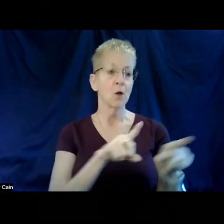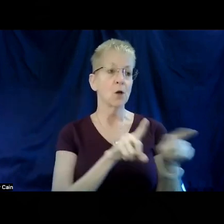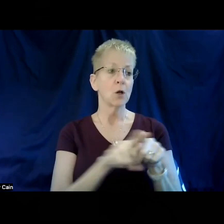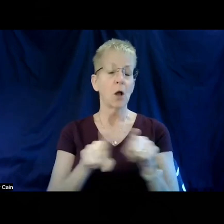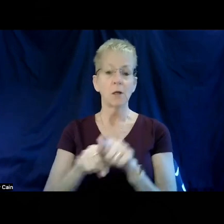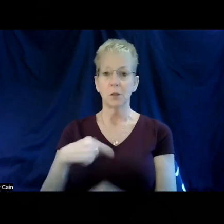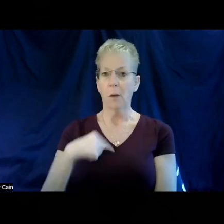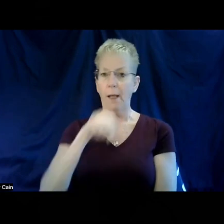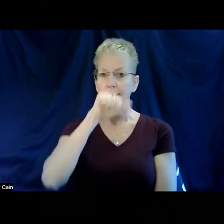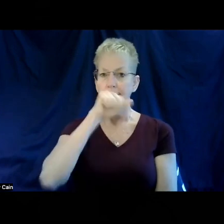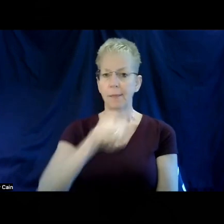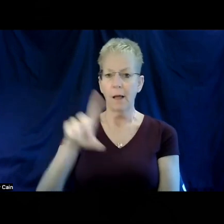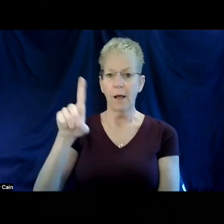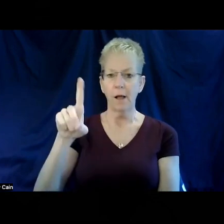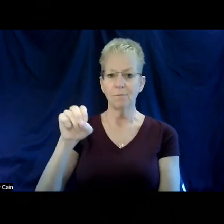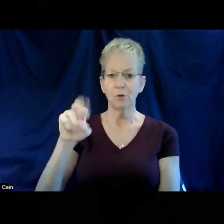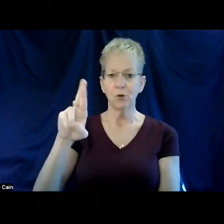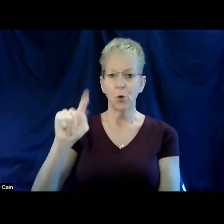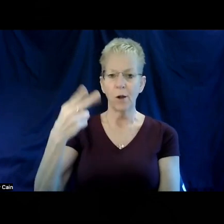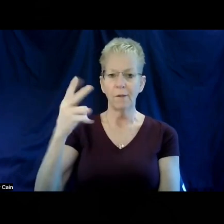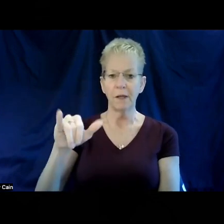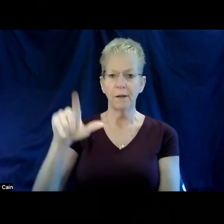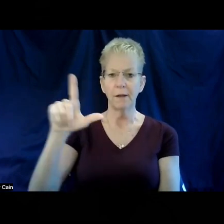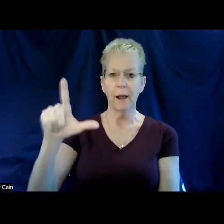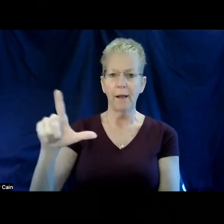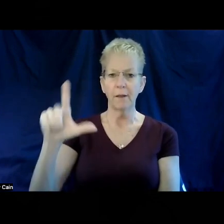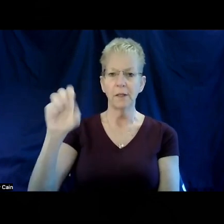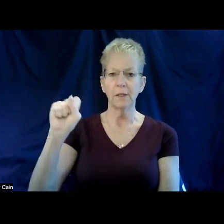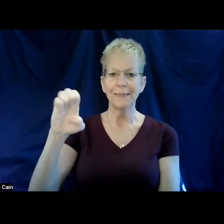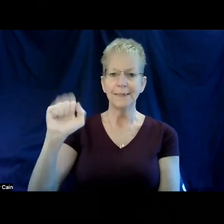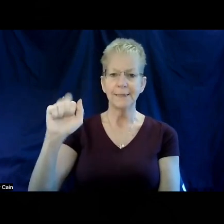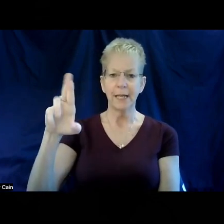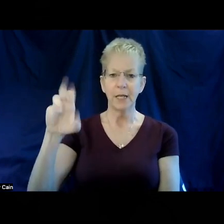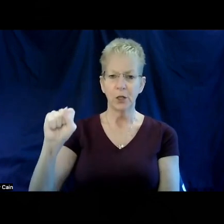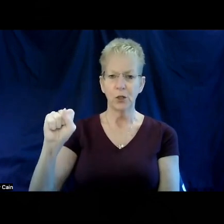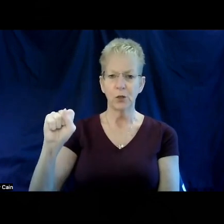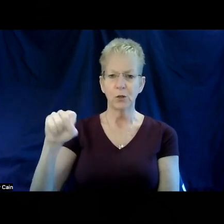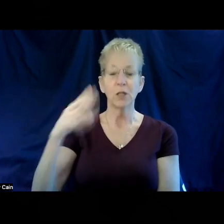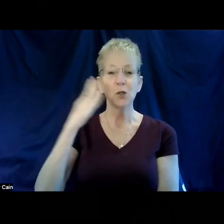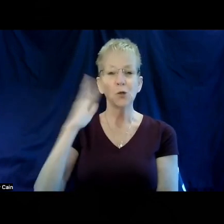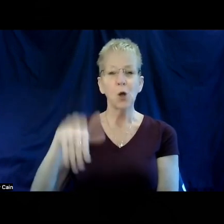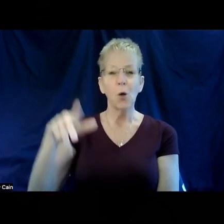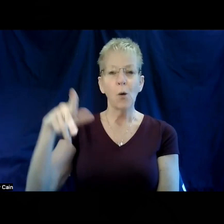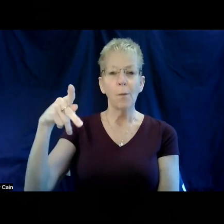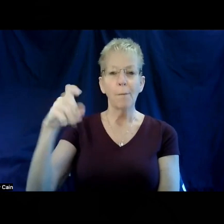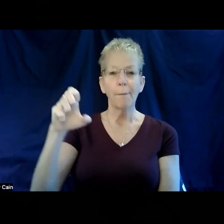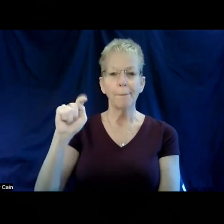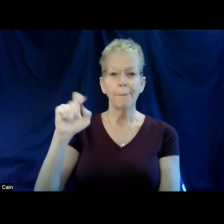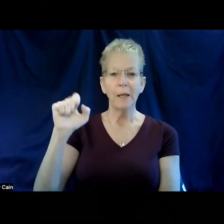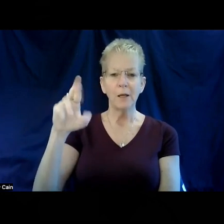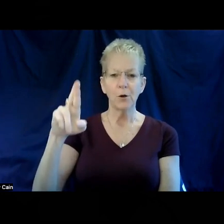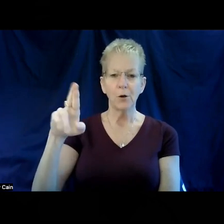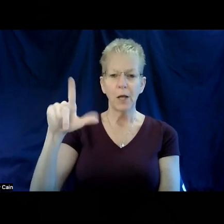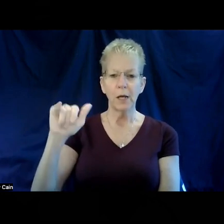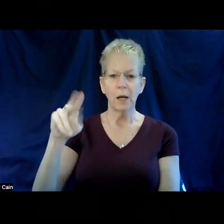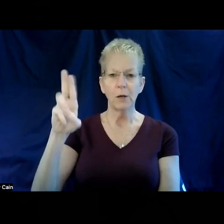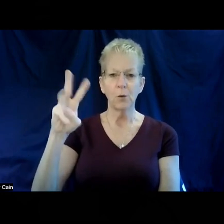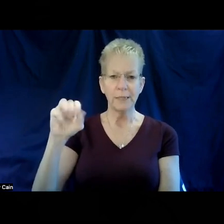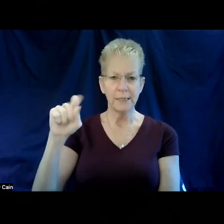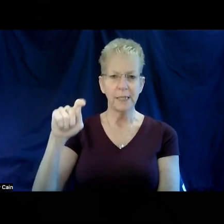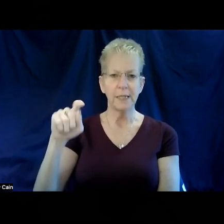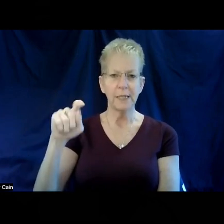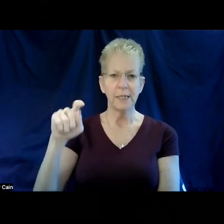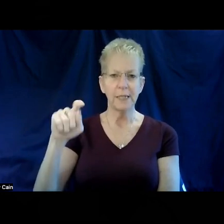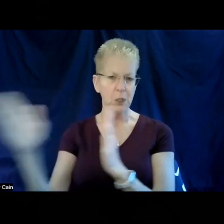L. Sayers and the Lord Peter Wimsey mysteries. So if anybody enjoyed those, especially